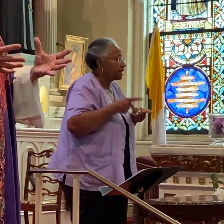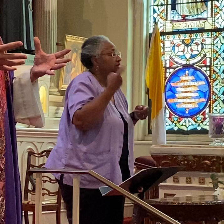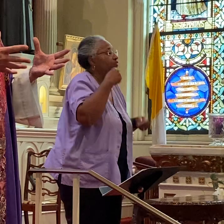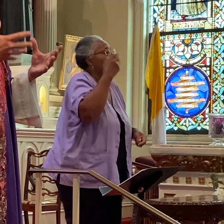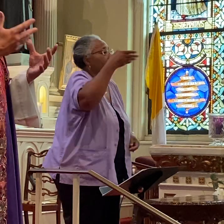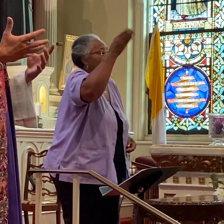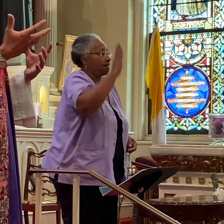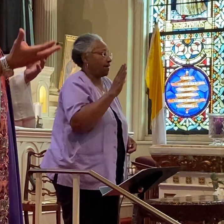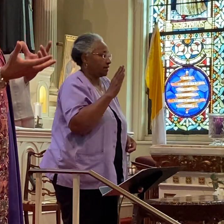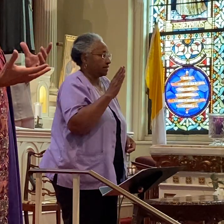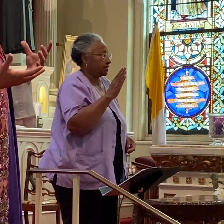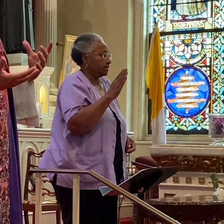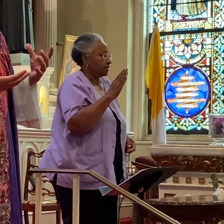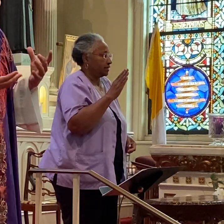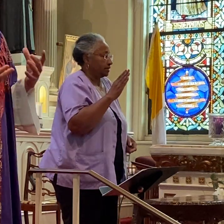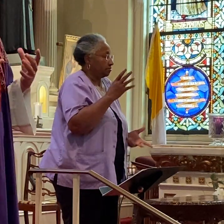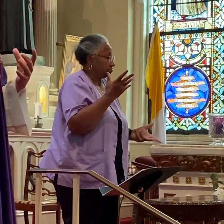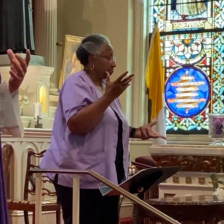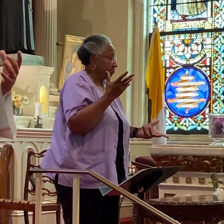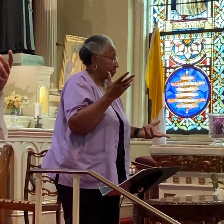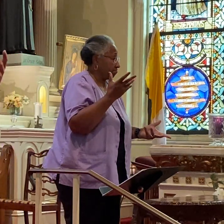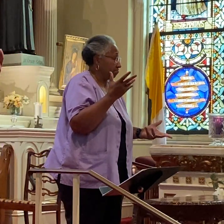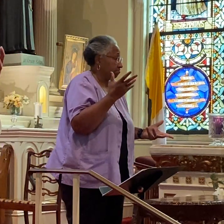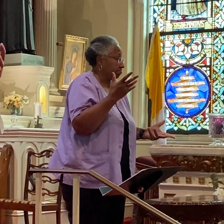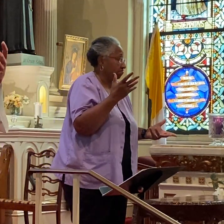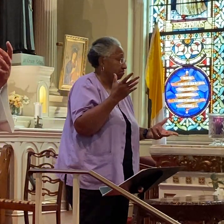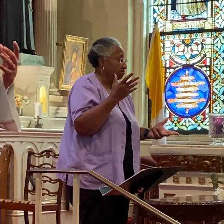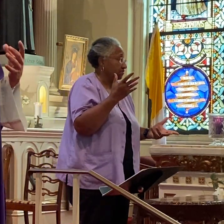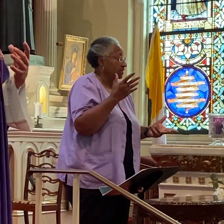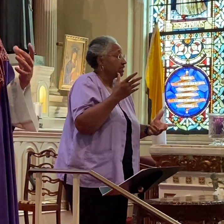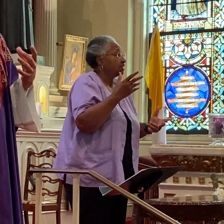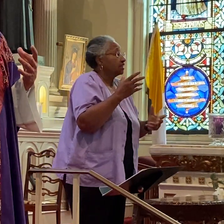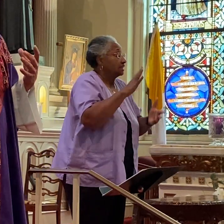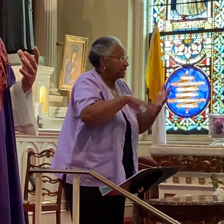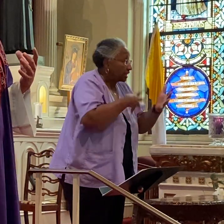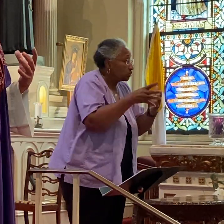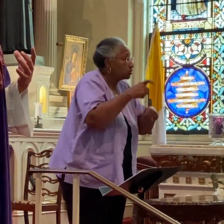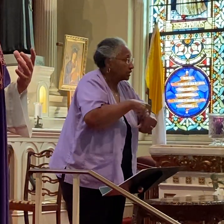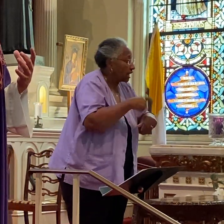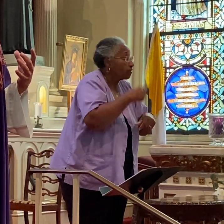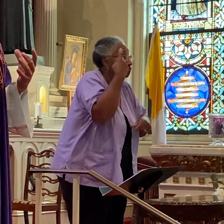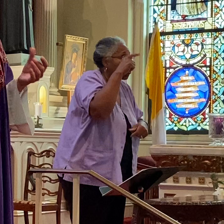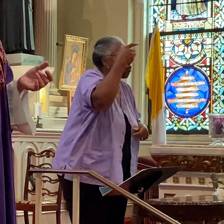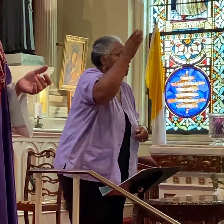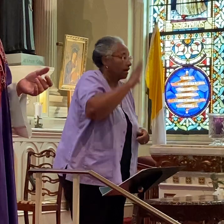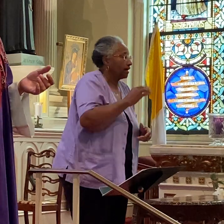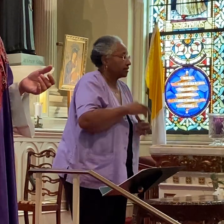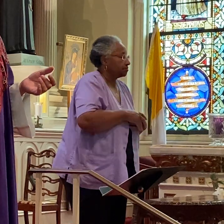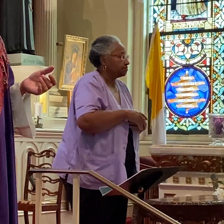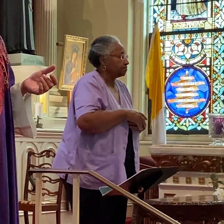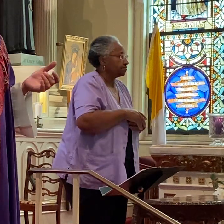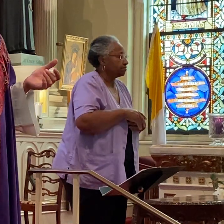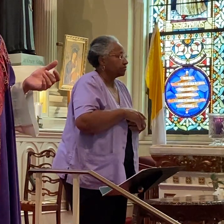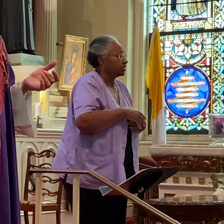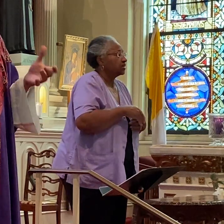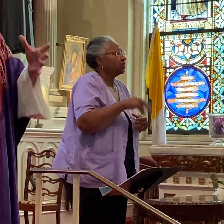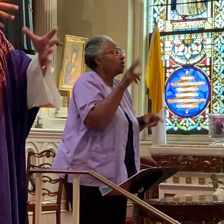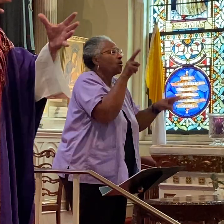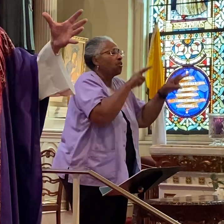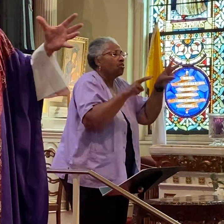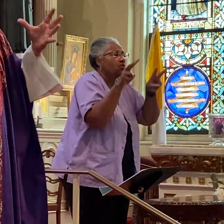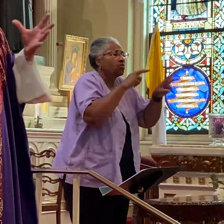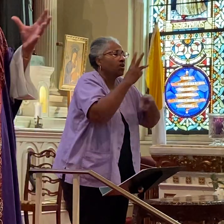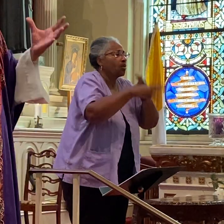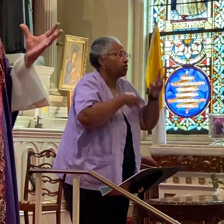We need to give God time. You know, I think it's very easy to spot evil in the world. There's a lot of